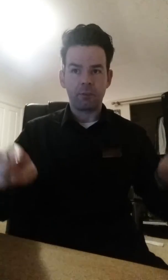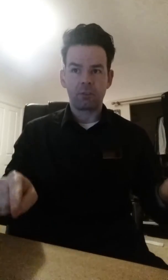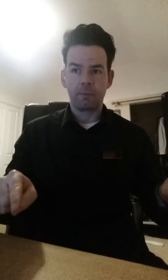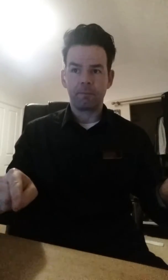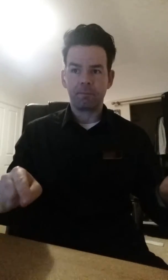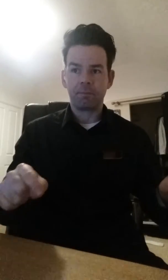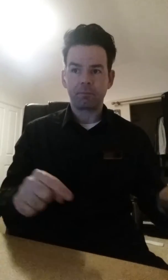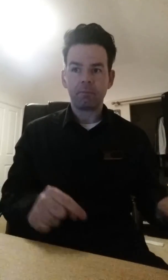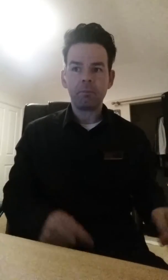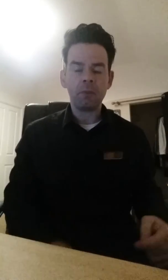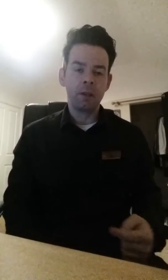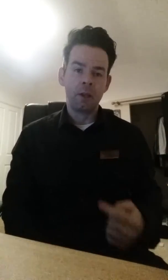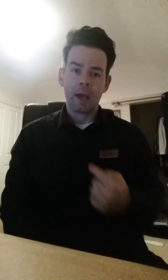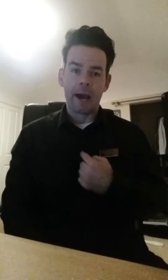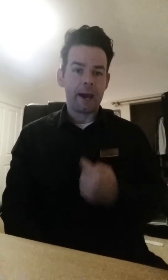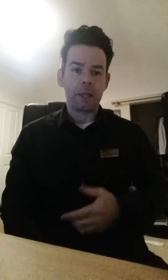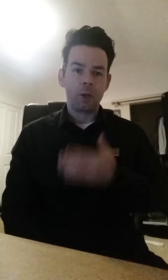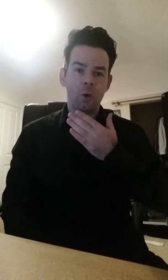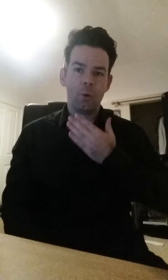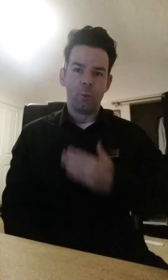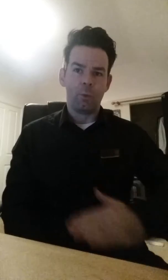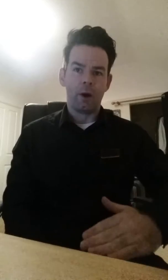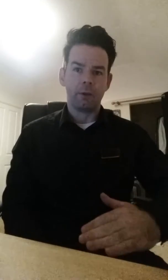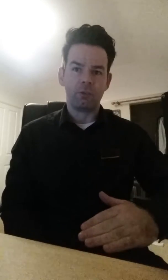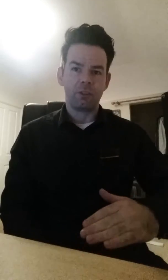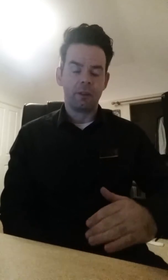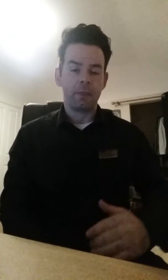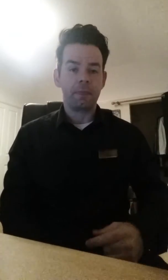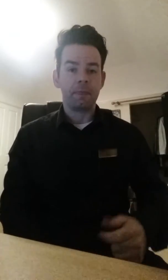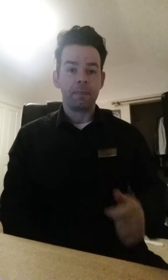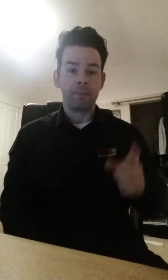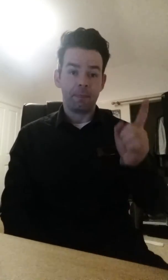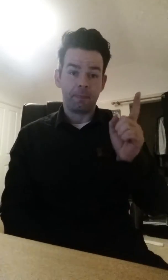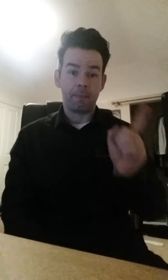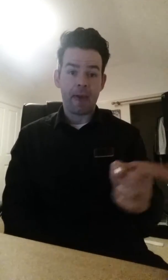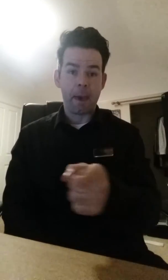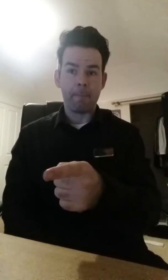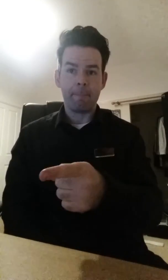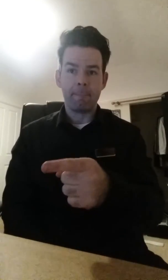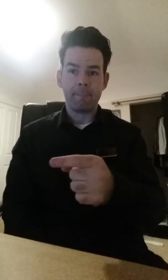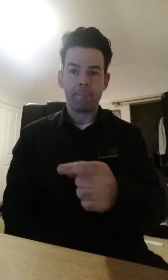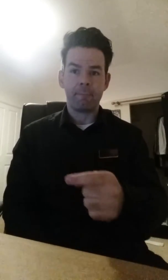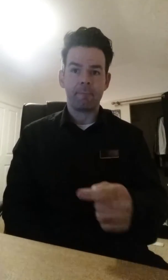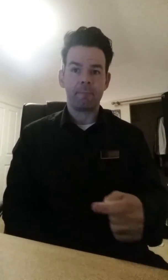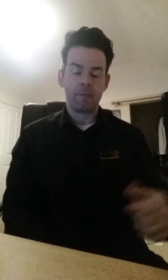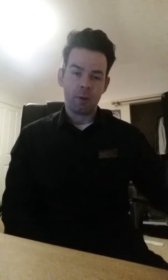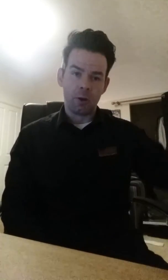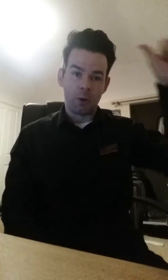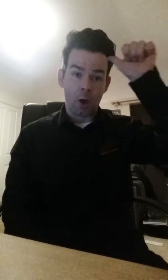desk. I want them know